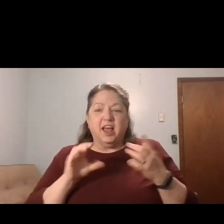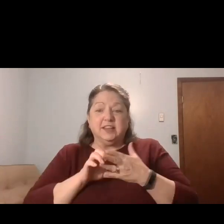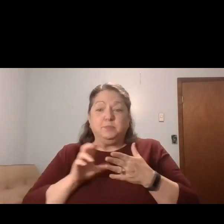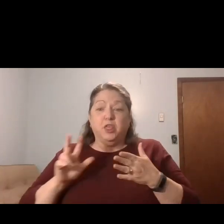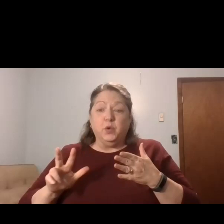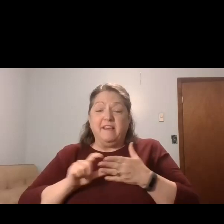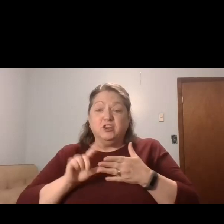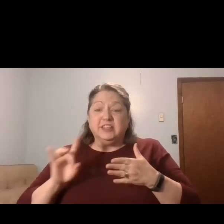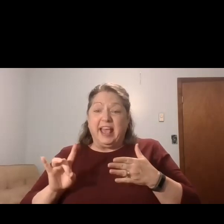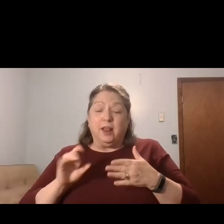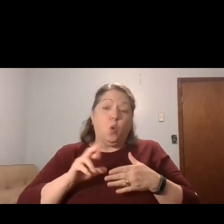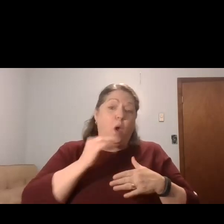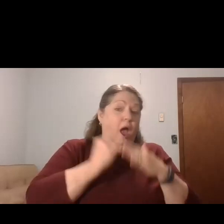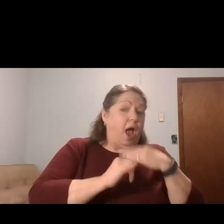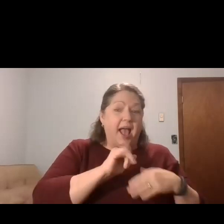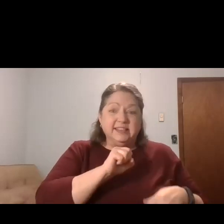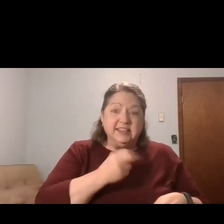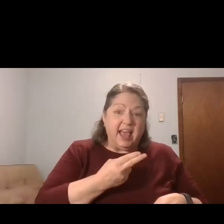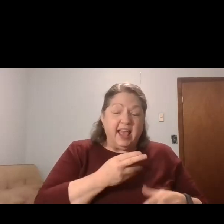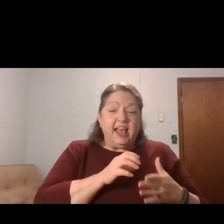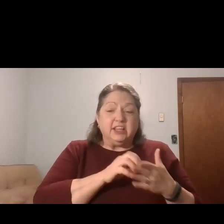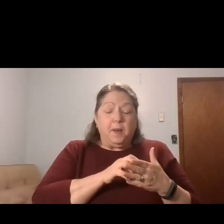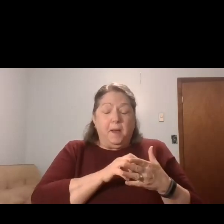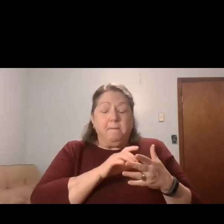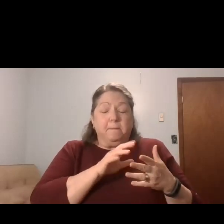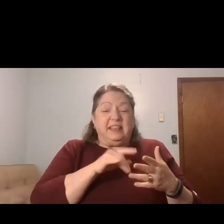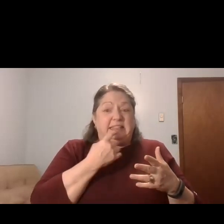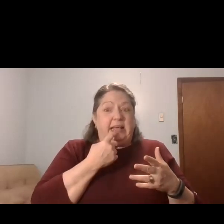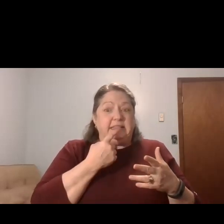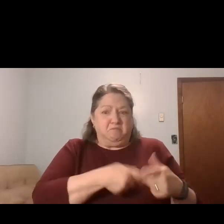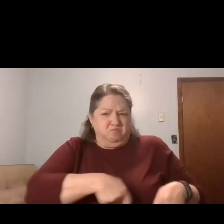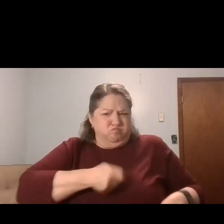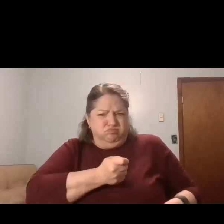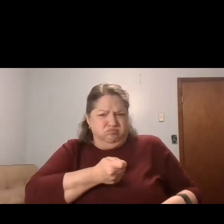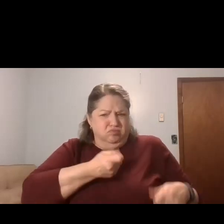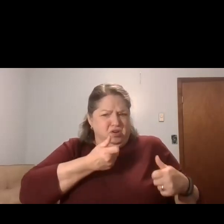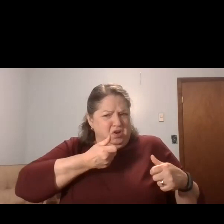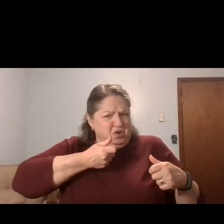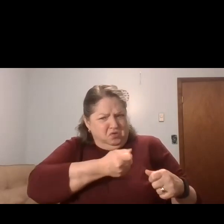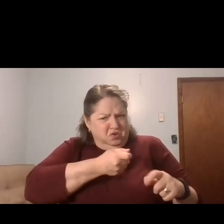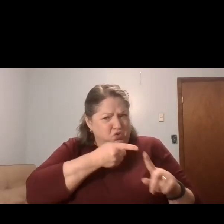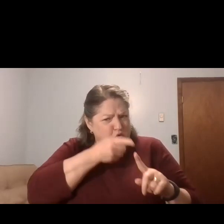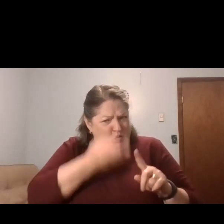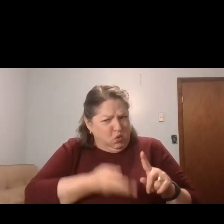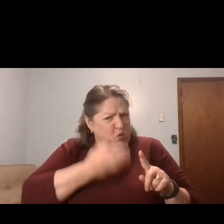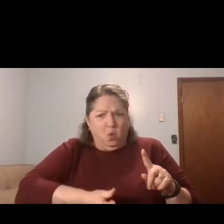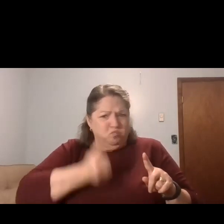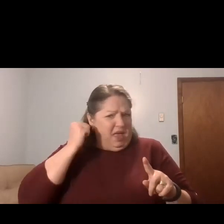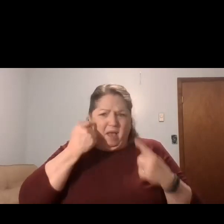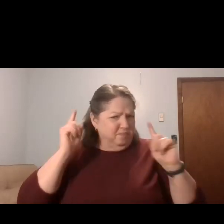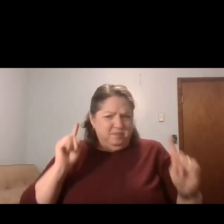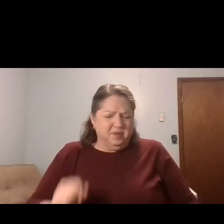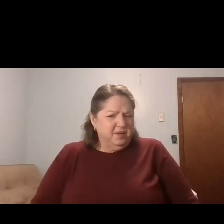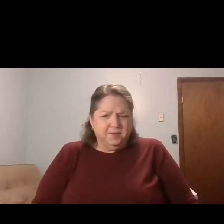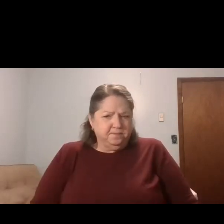Isaiah 54:17, it says that no weapon that is formed against you will prosper. And in 1 John 4 and verse 4, it says,